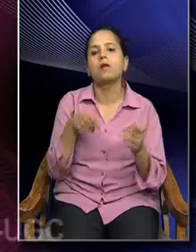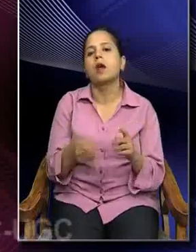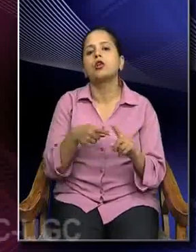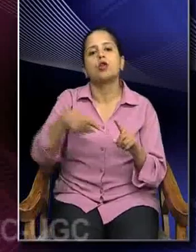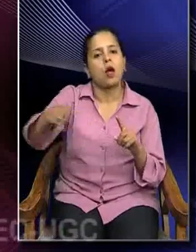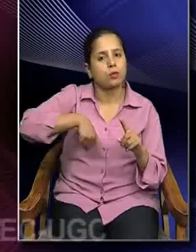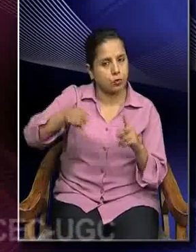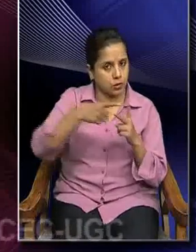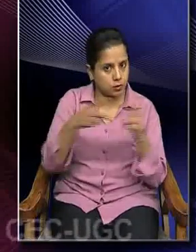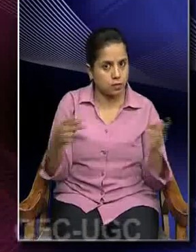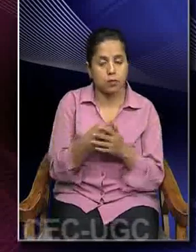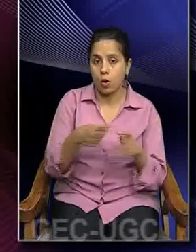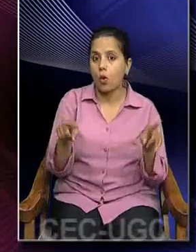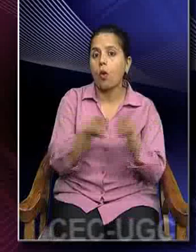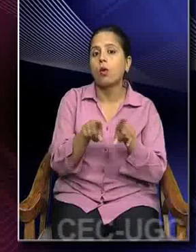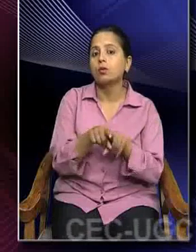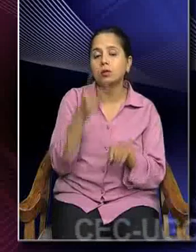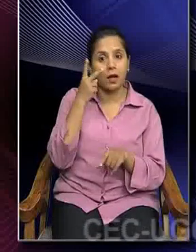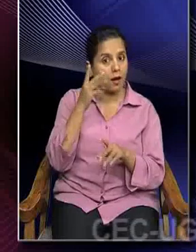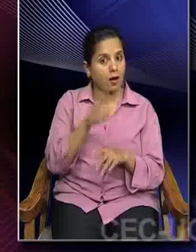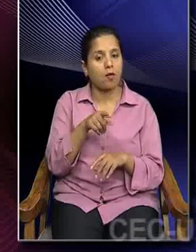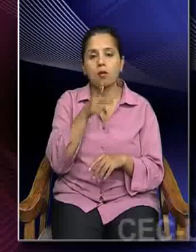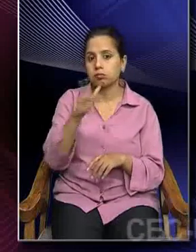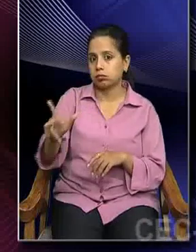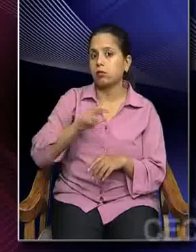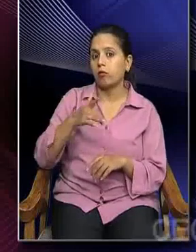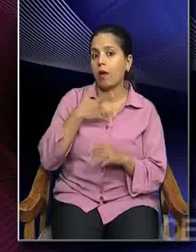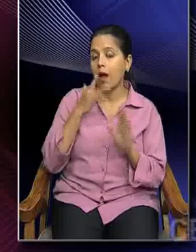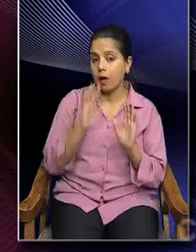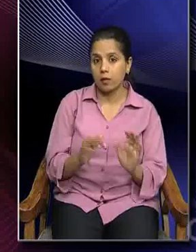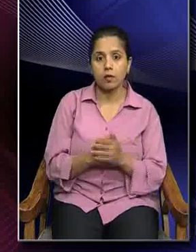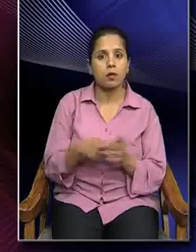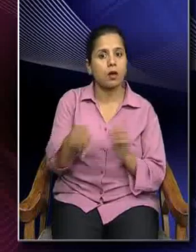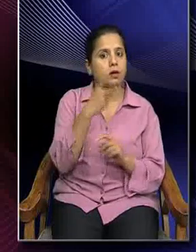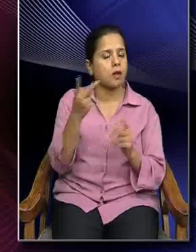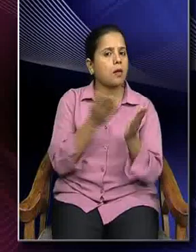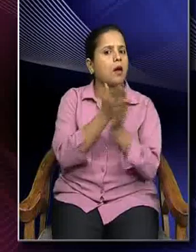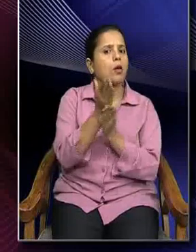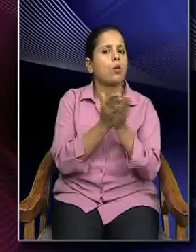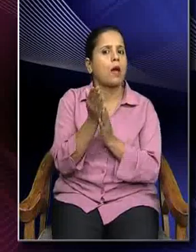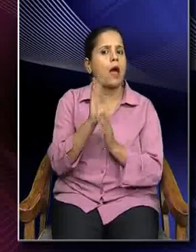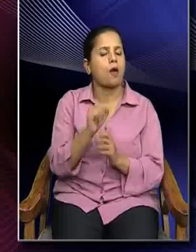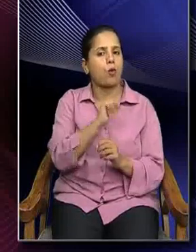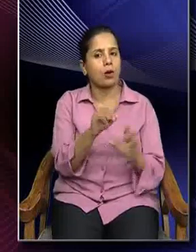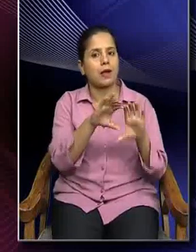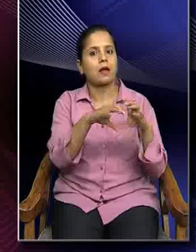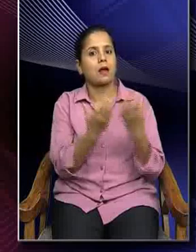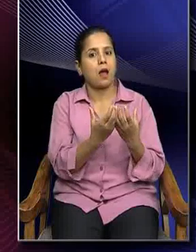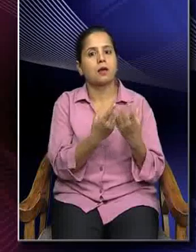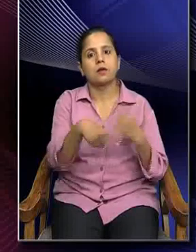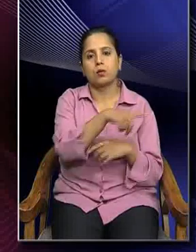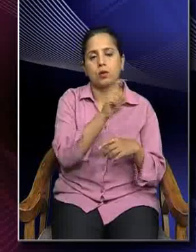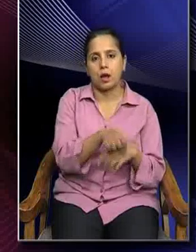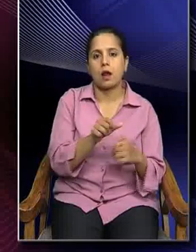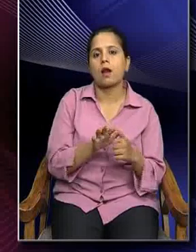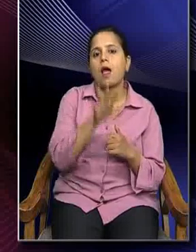transportation, and it also kind of tells us that there is a particular class that can have